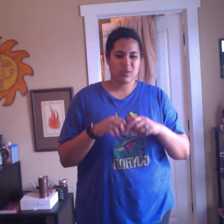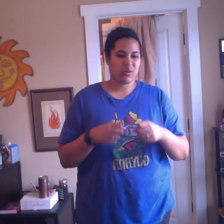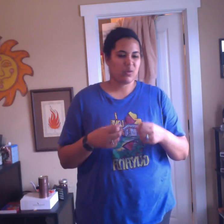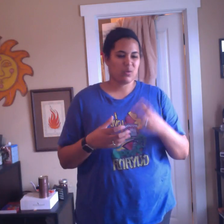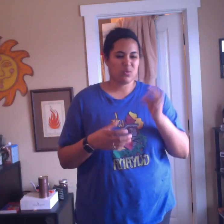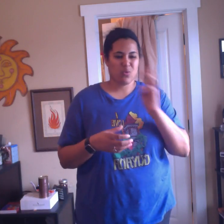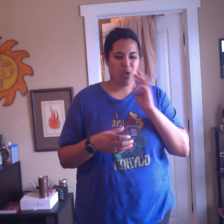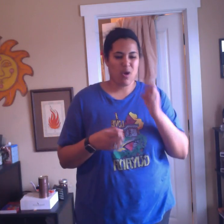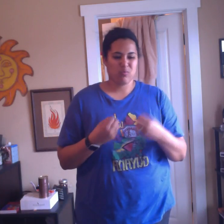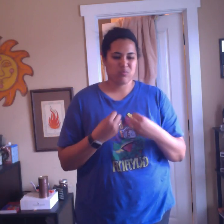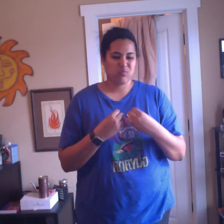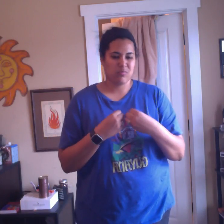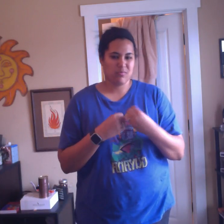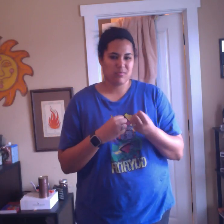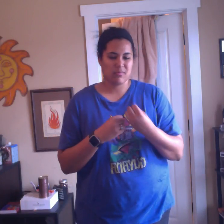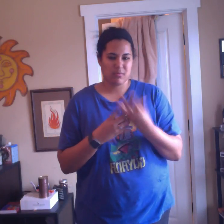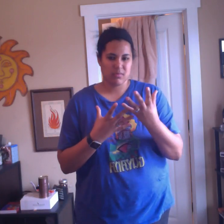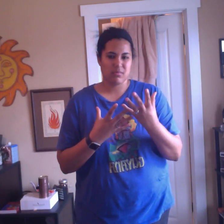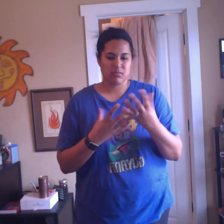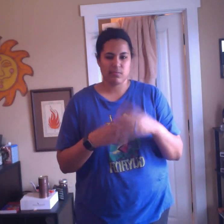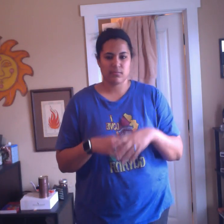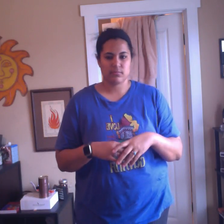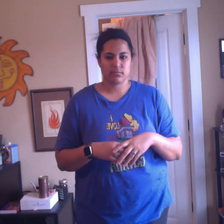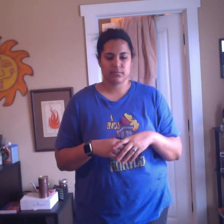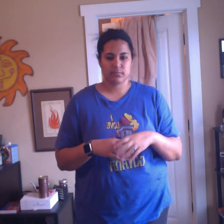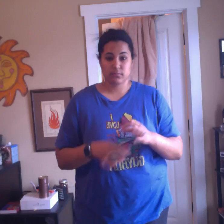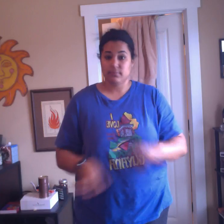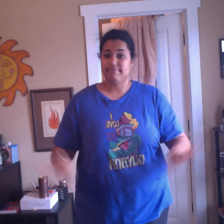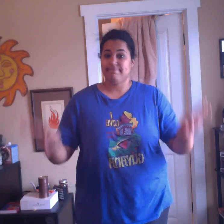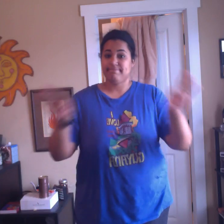collecting precipitation data is a crucial piece to knowing how much water is available